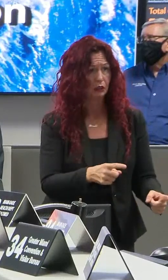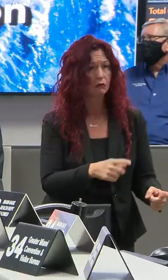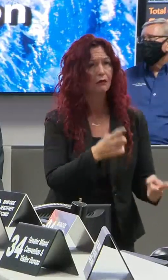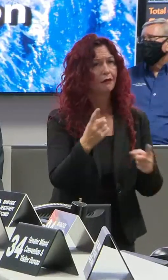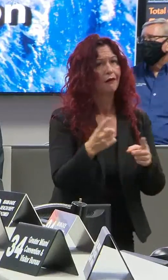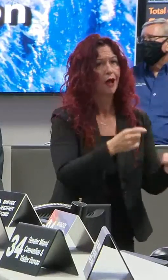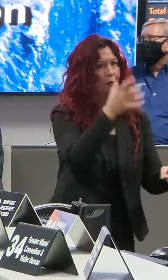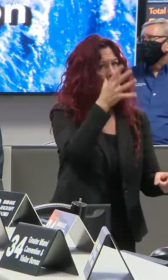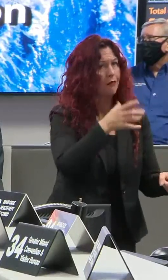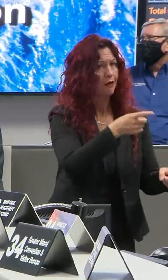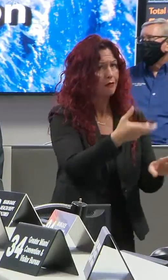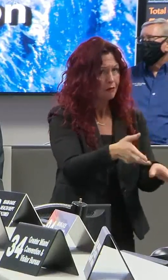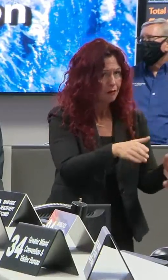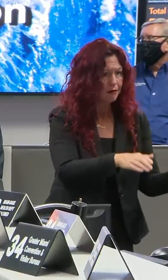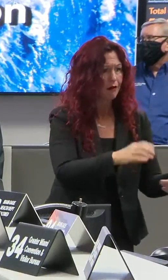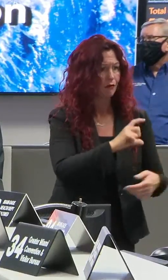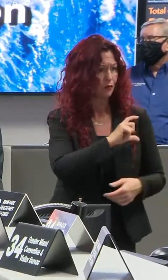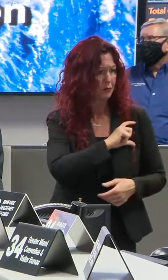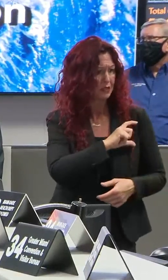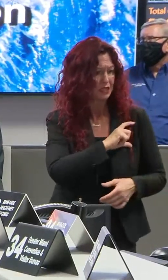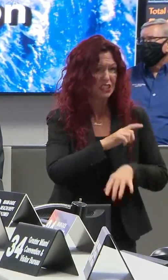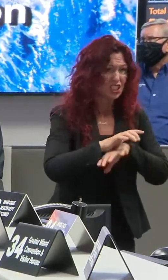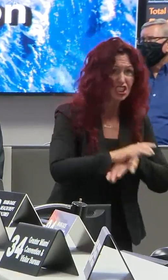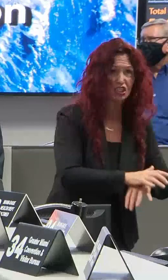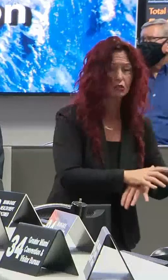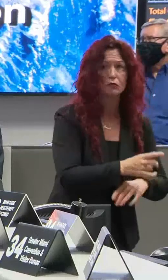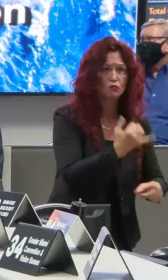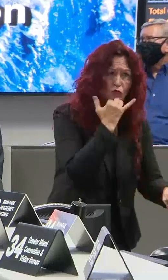for George Floyd.